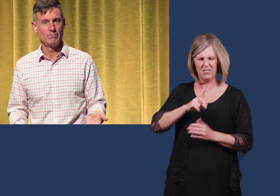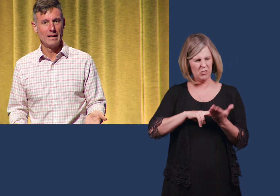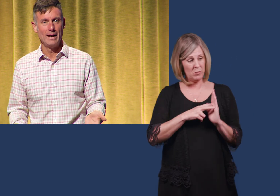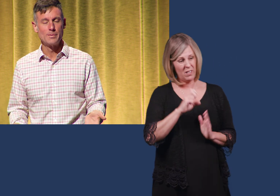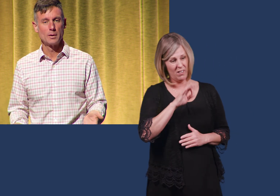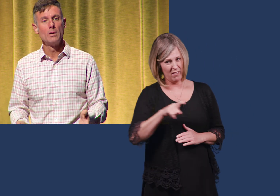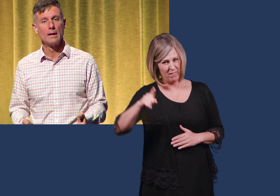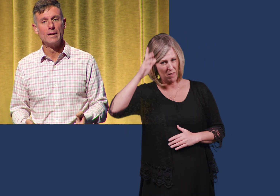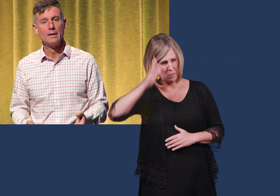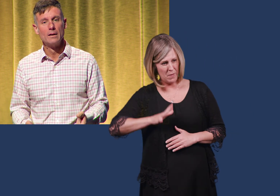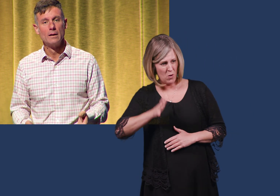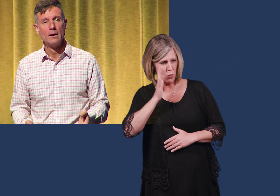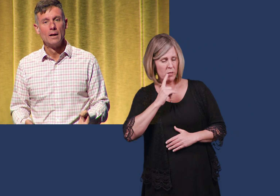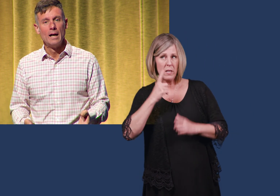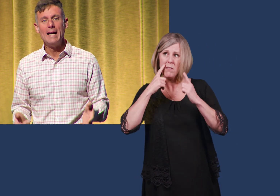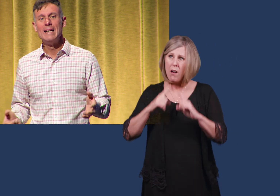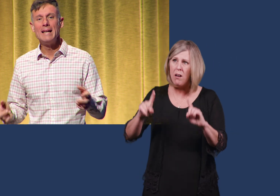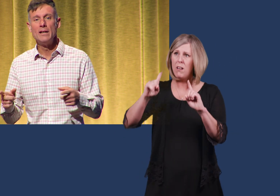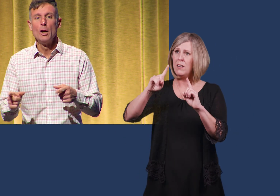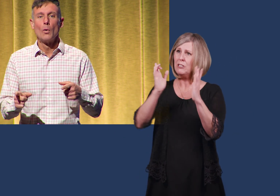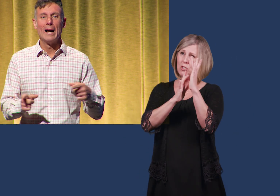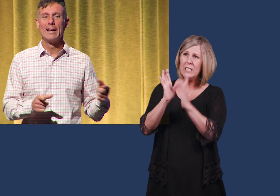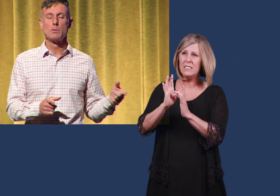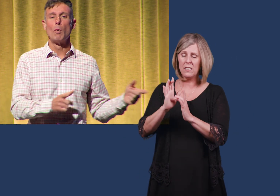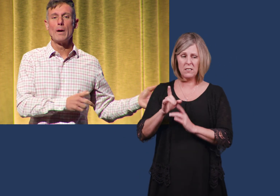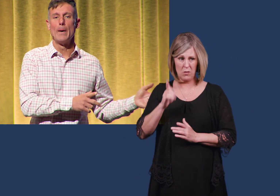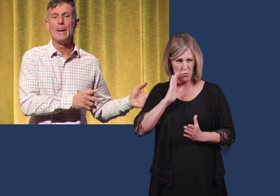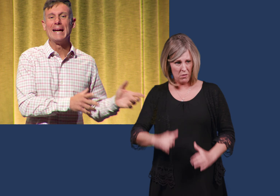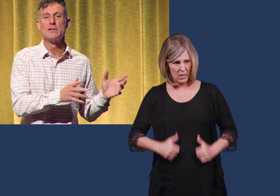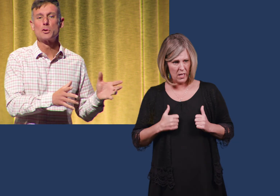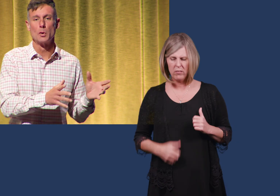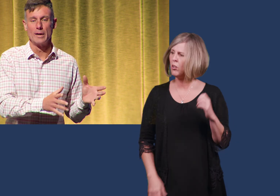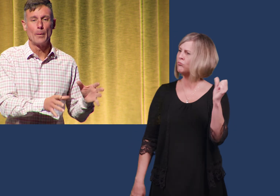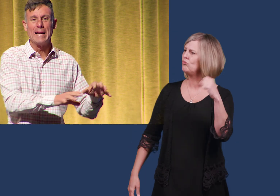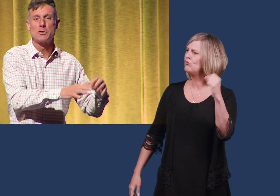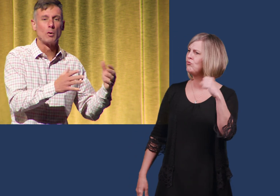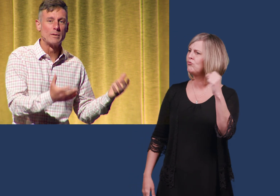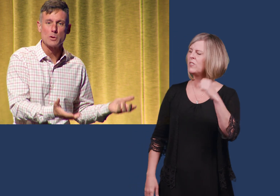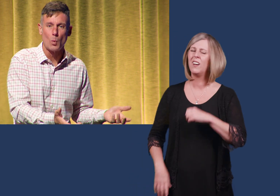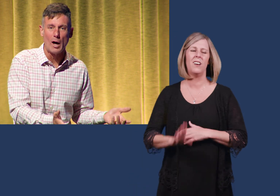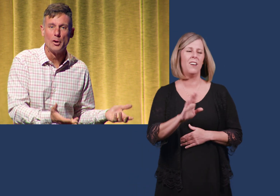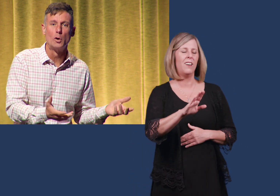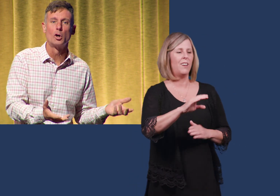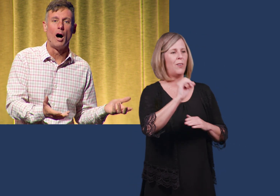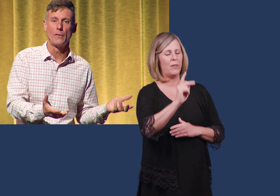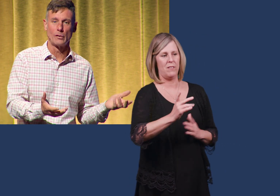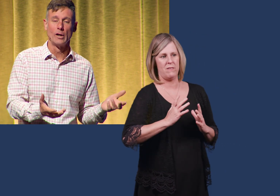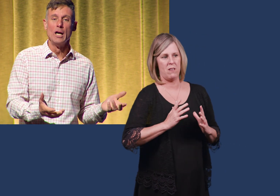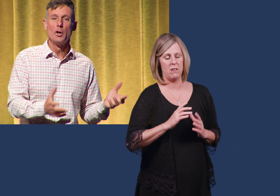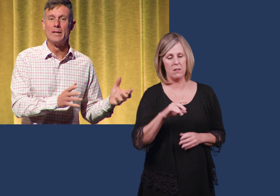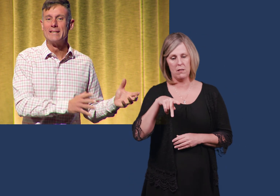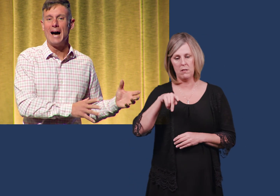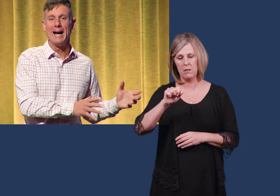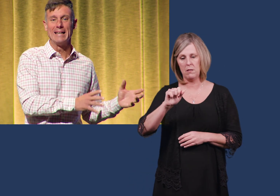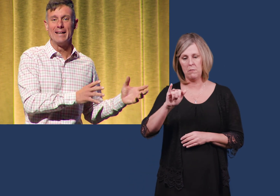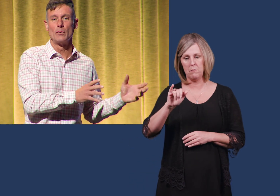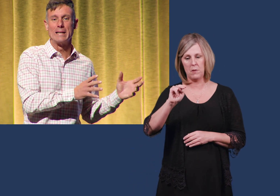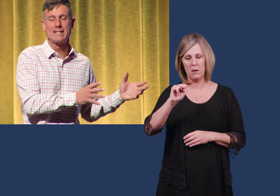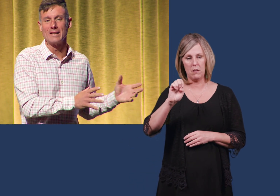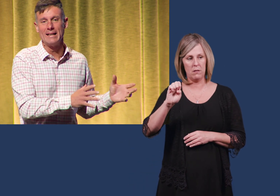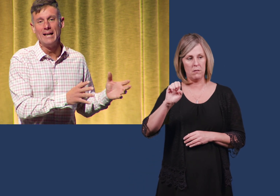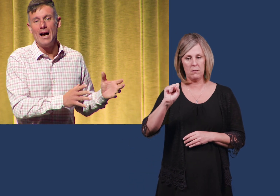said, yeah, absolutely. And then Riley goes, well, what about Payne Stewart? Now, Payne Stewart was this well-known golfer who had